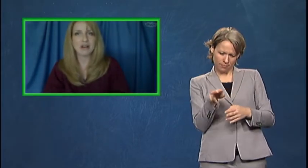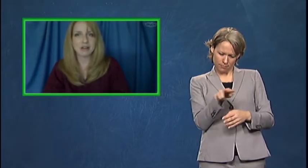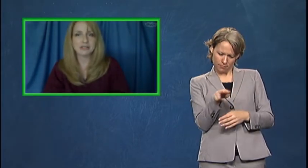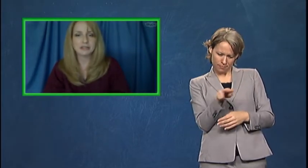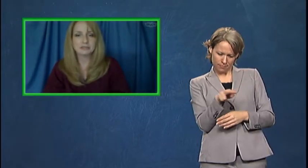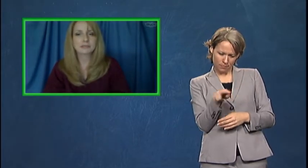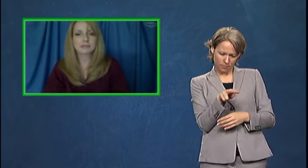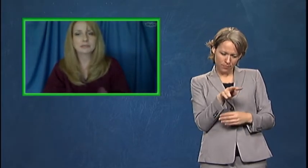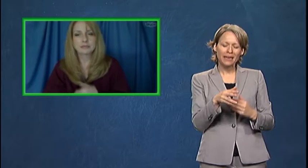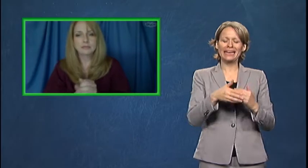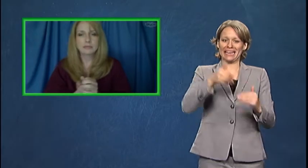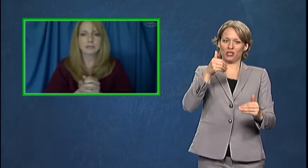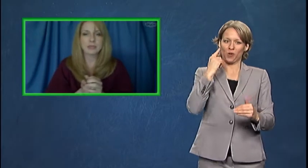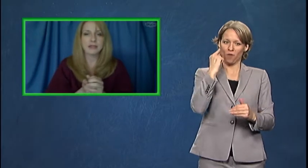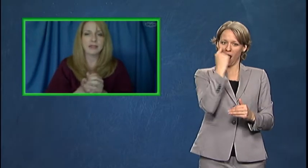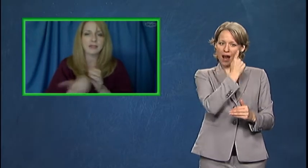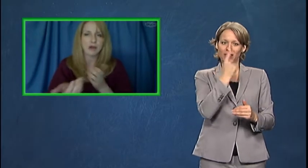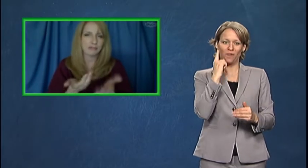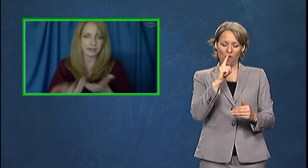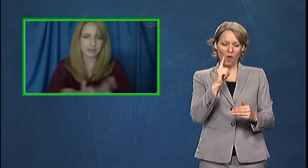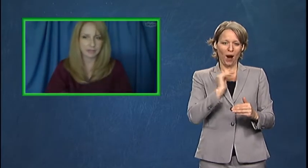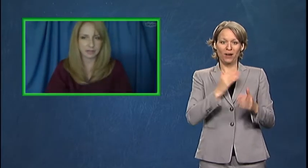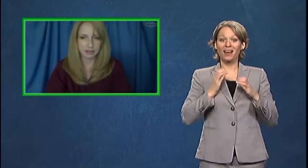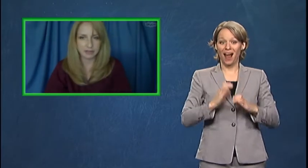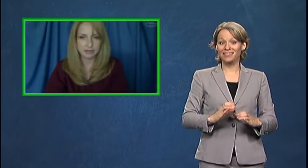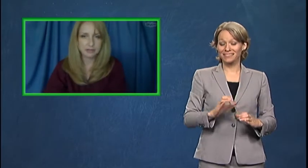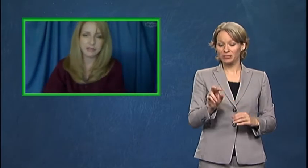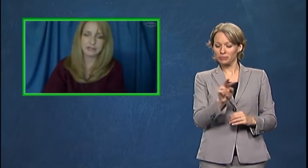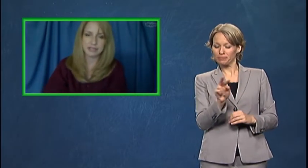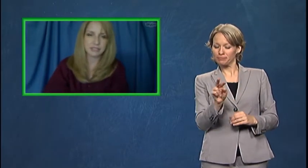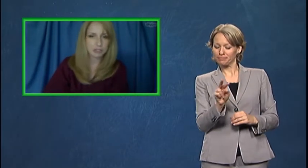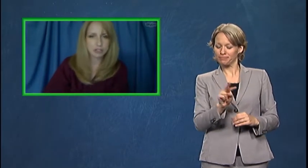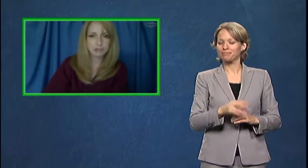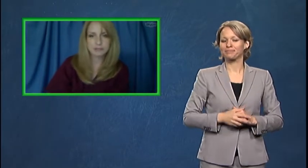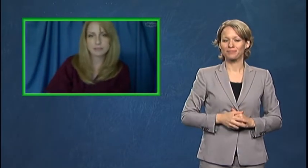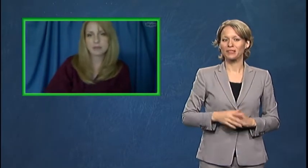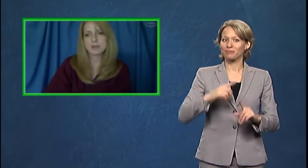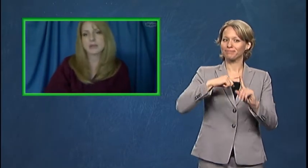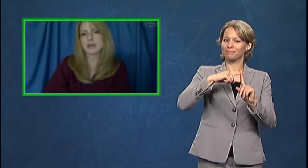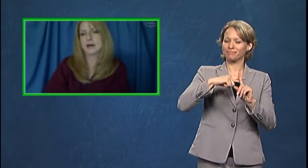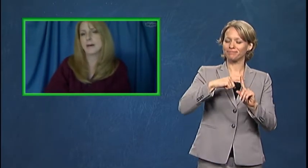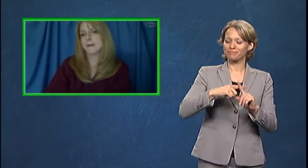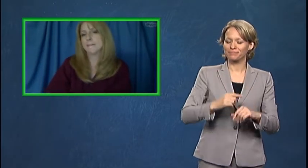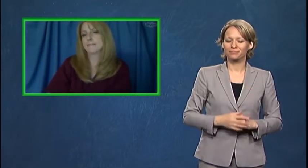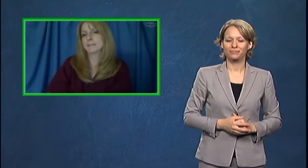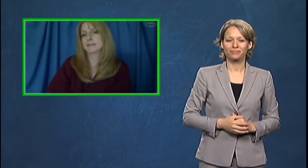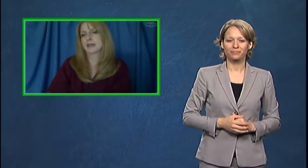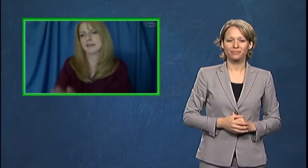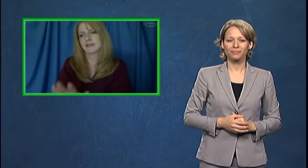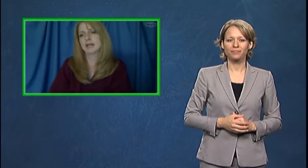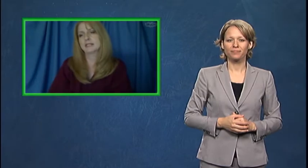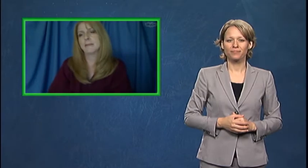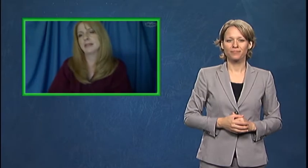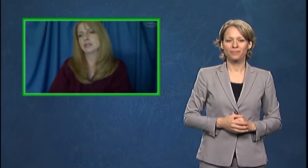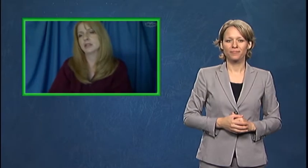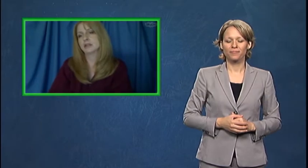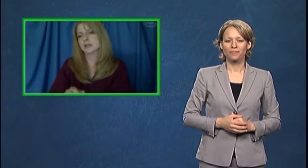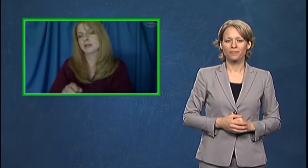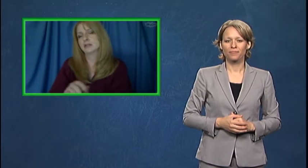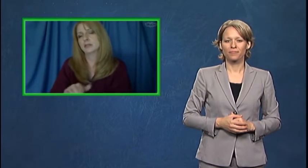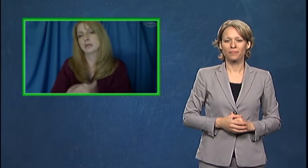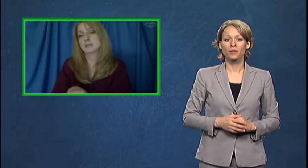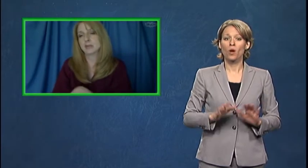on the content and offering that sightline advantage. I forgot to mention